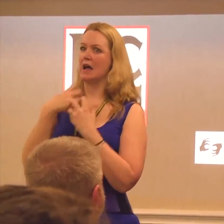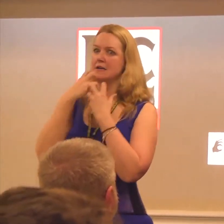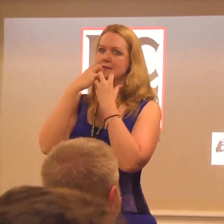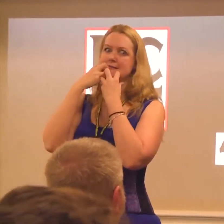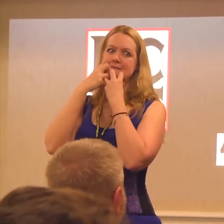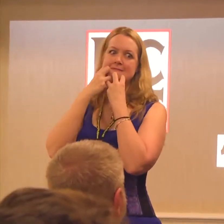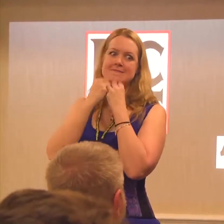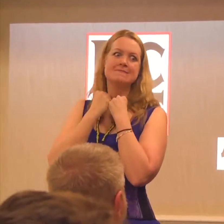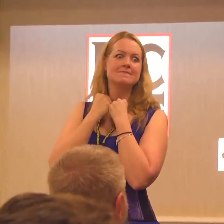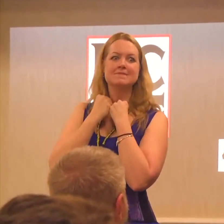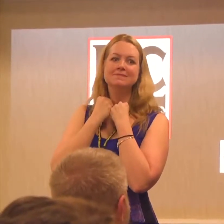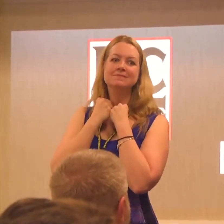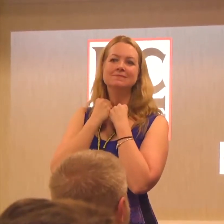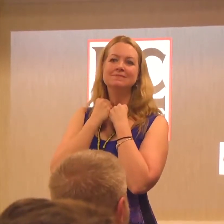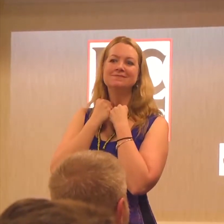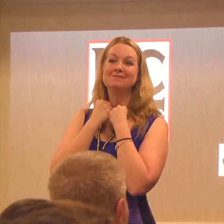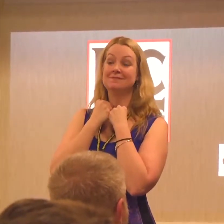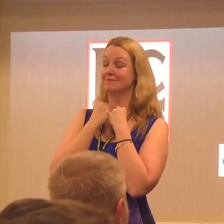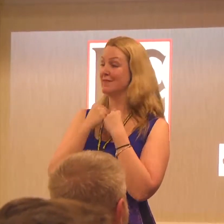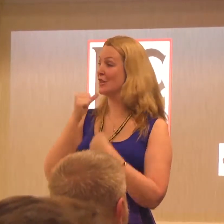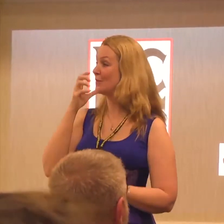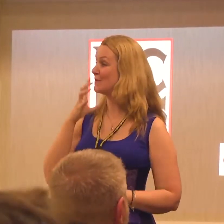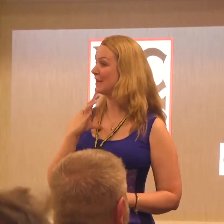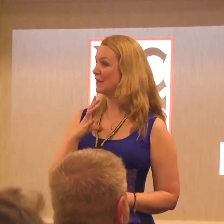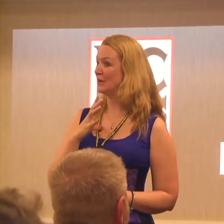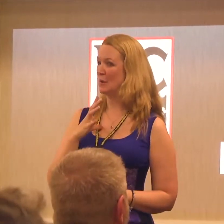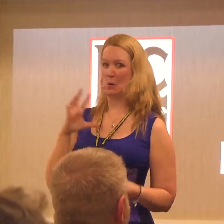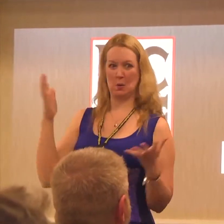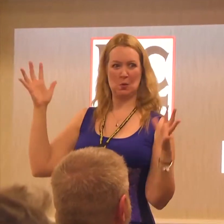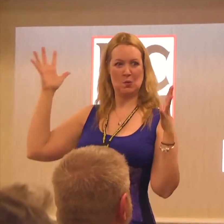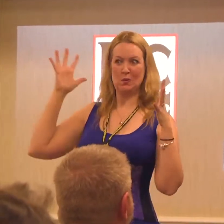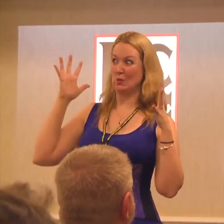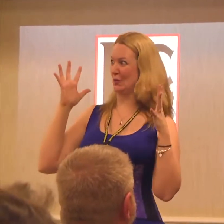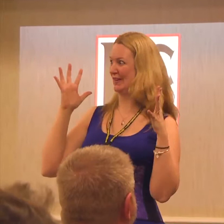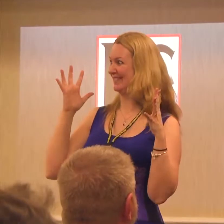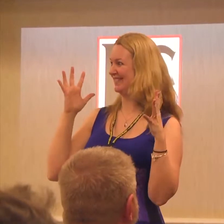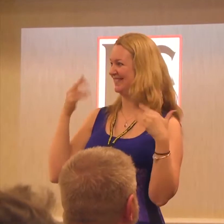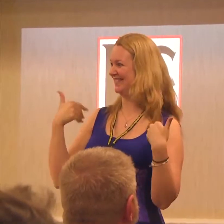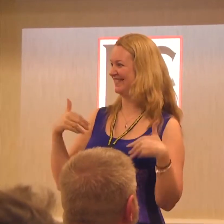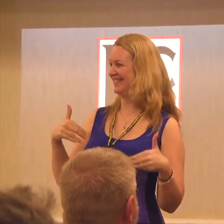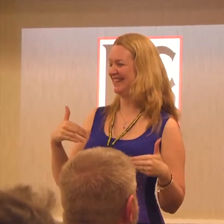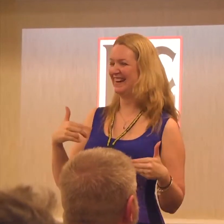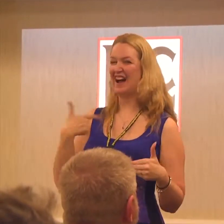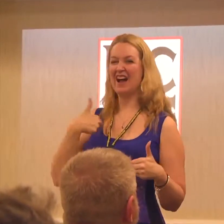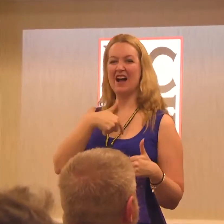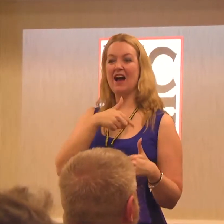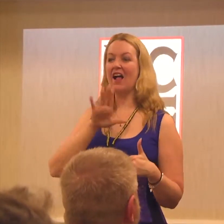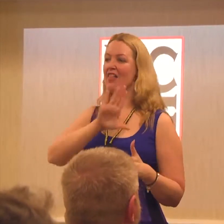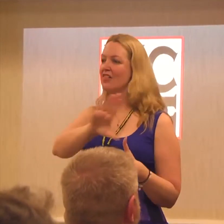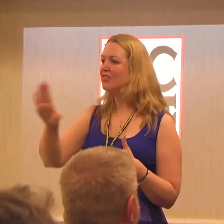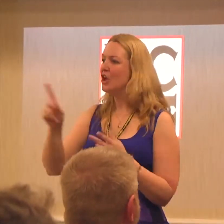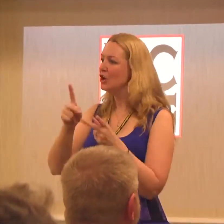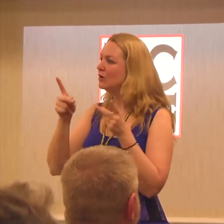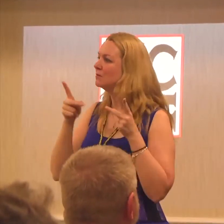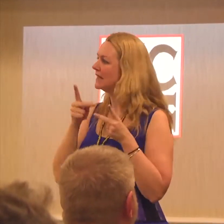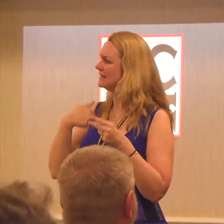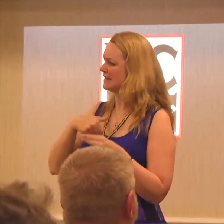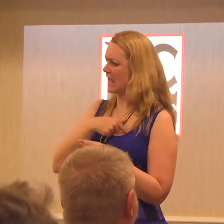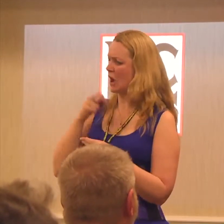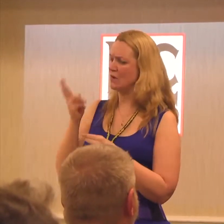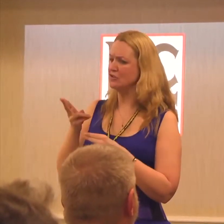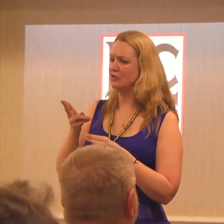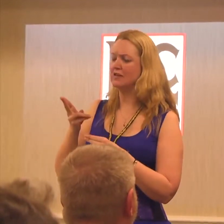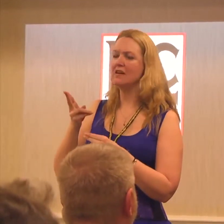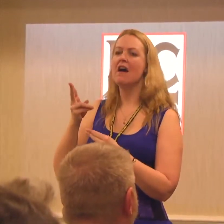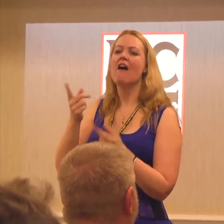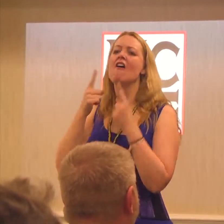about. It's the women. Their place in our history is finally getting the recognition they deserve